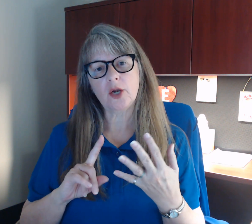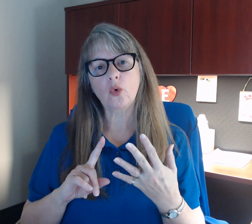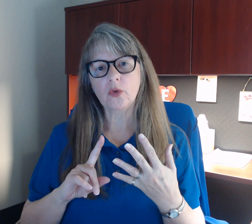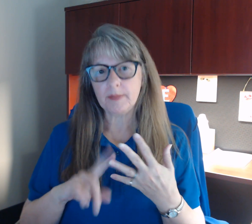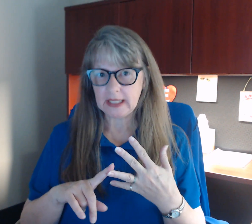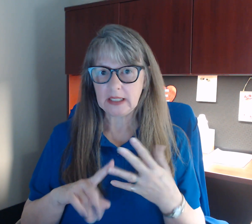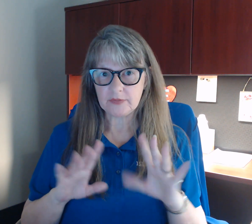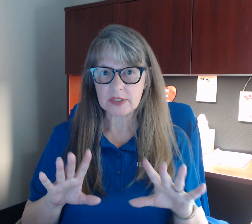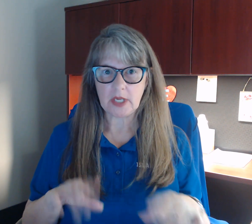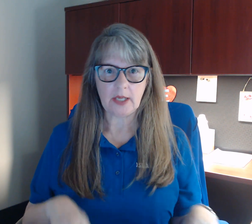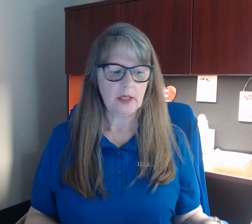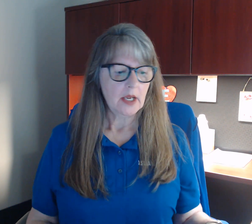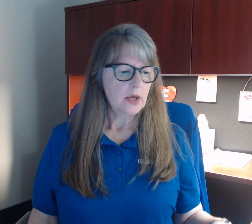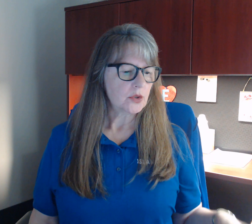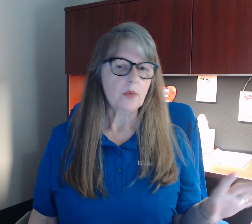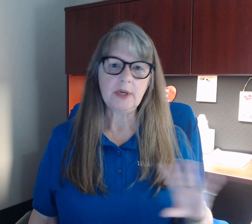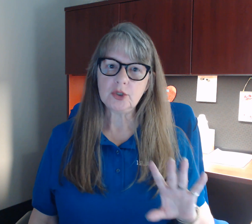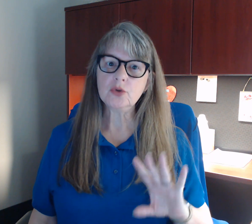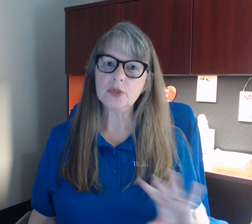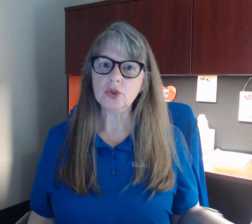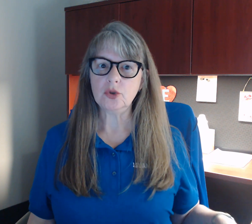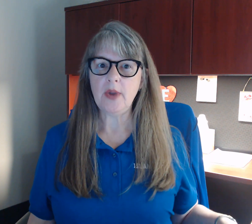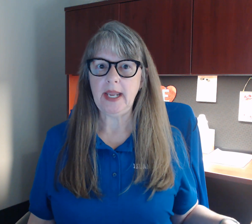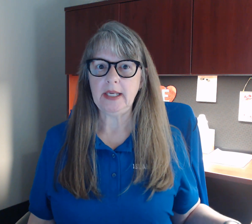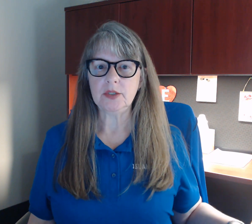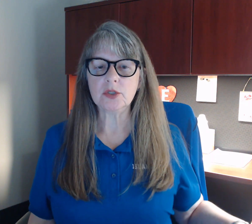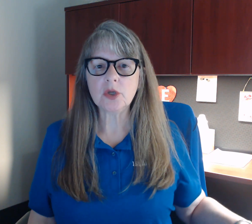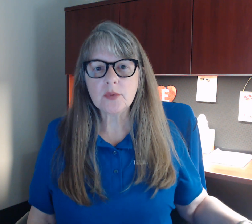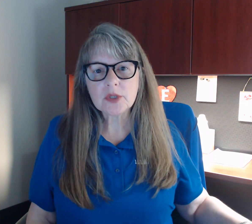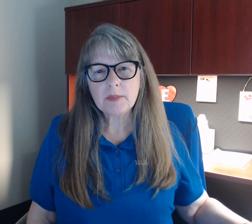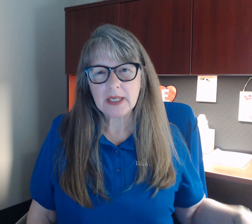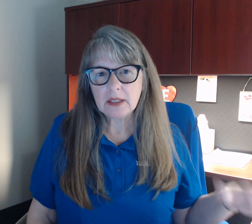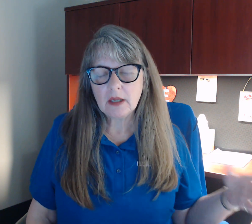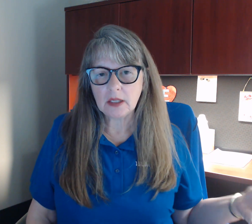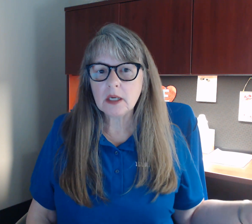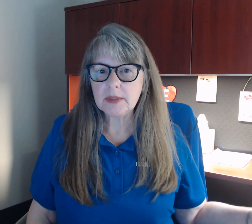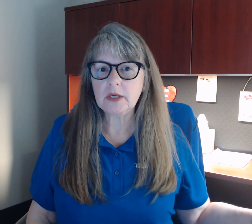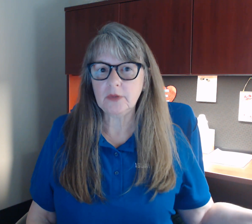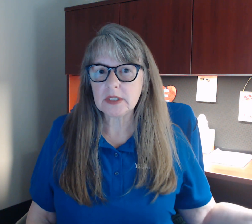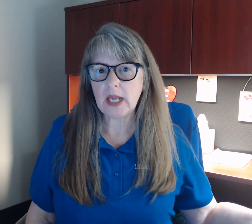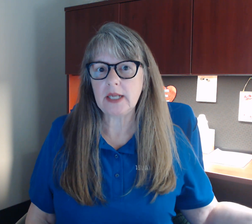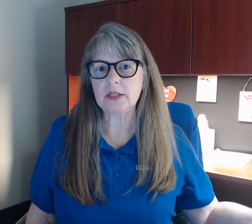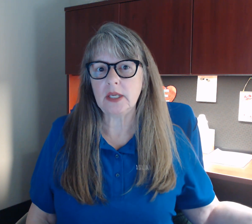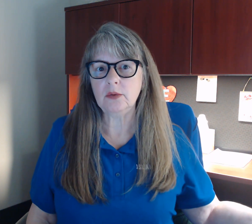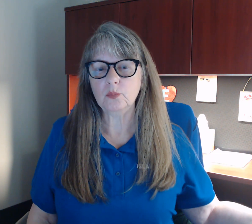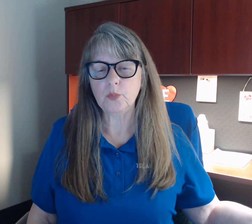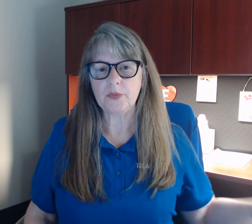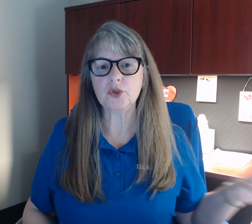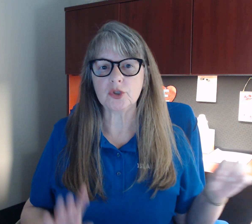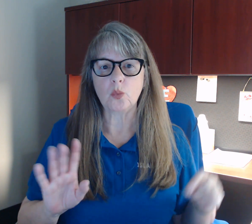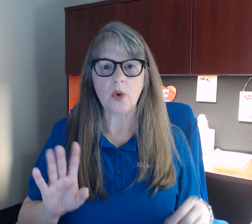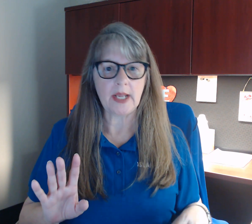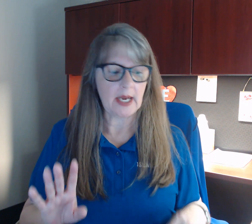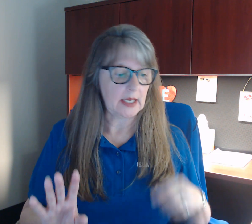the beginning of the sign. So, but it's using two hands, and so it's going to be a little bit different signs than with just the one-handed